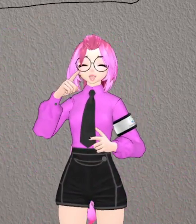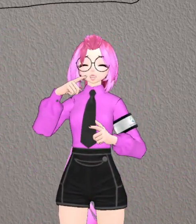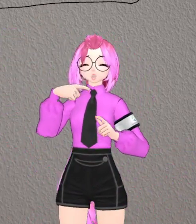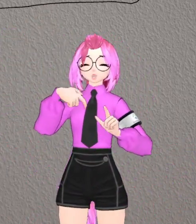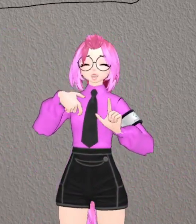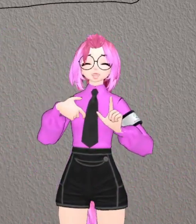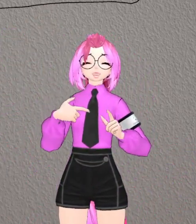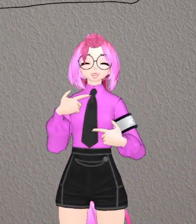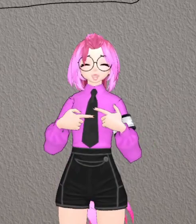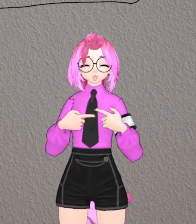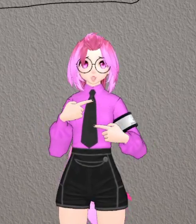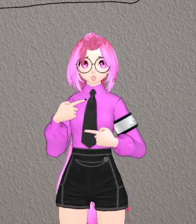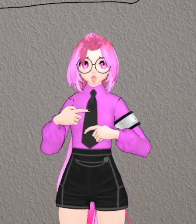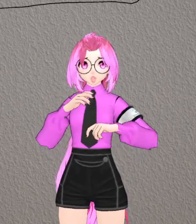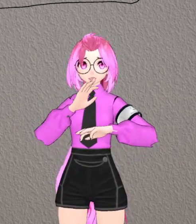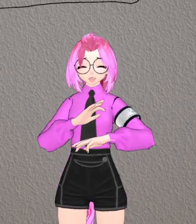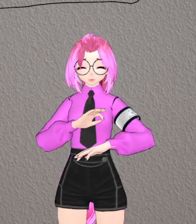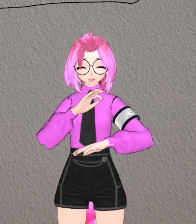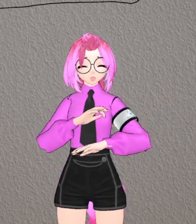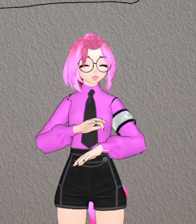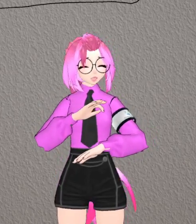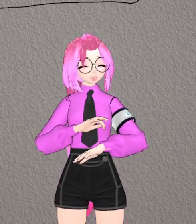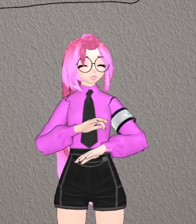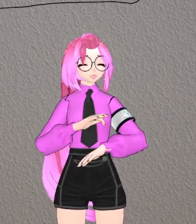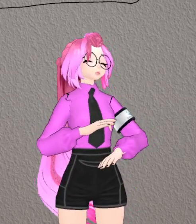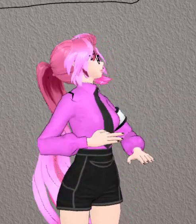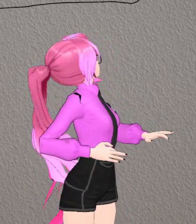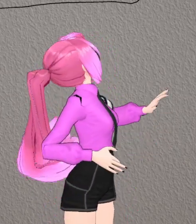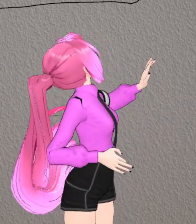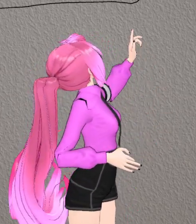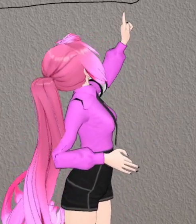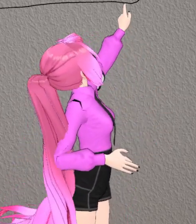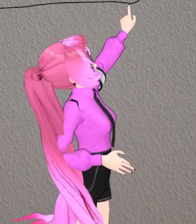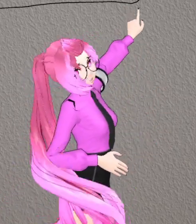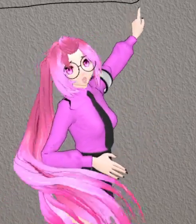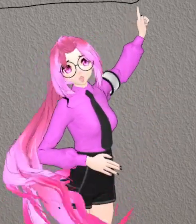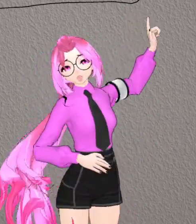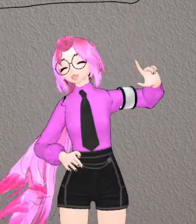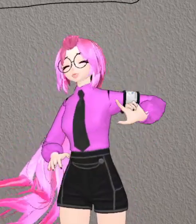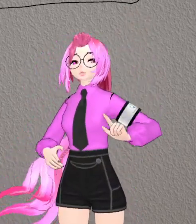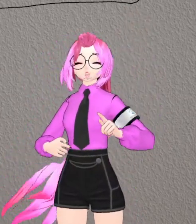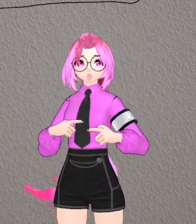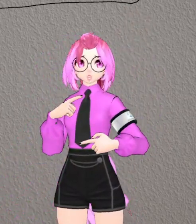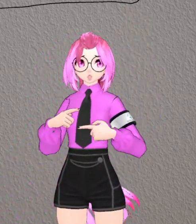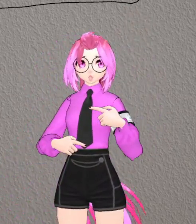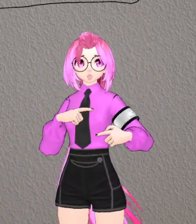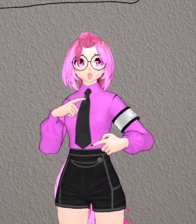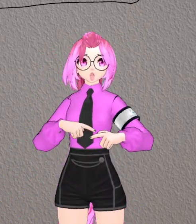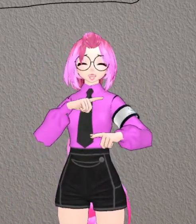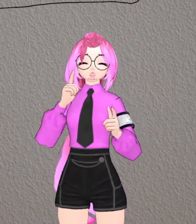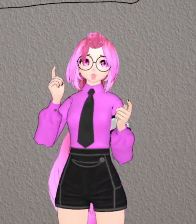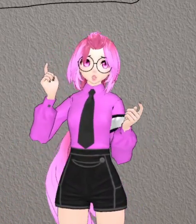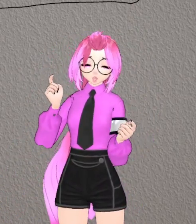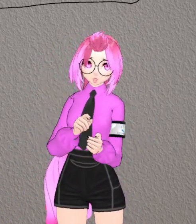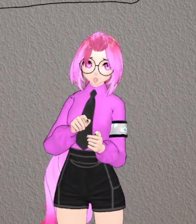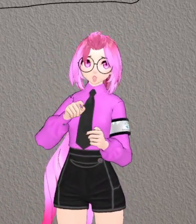for Pigeon Signed English. And SEE stands for Signed